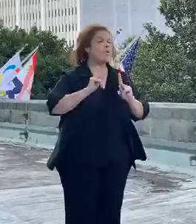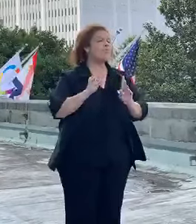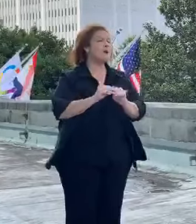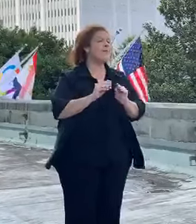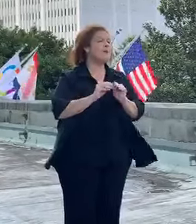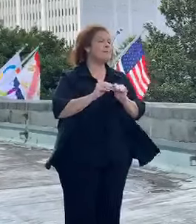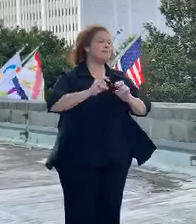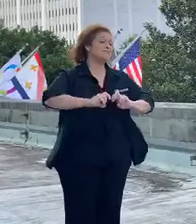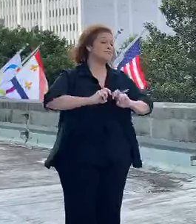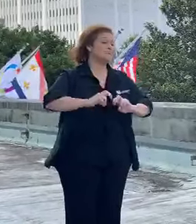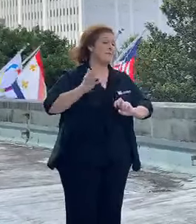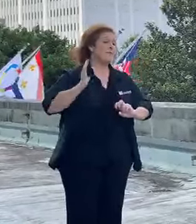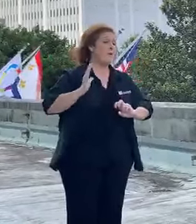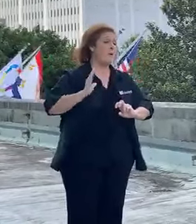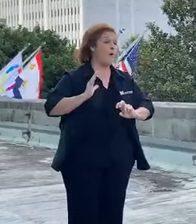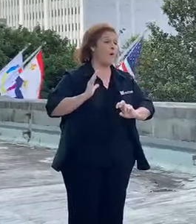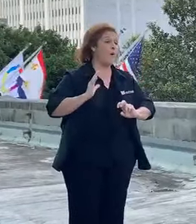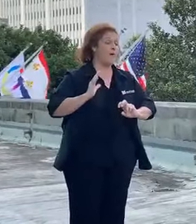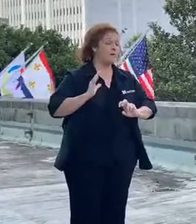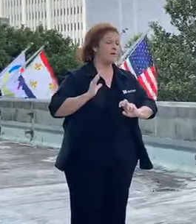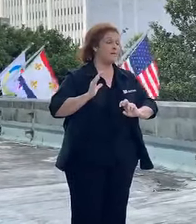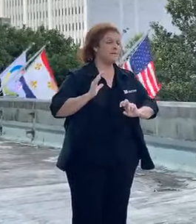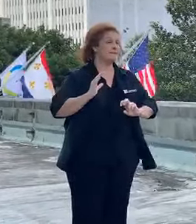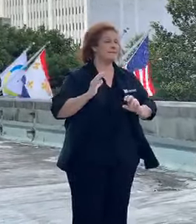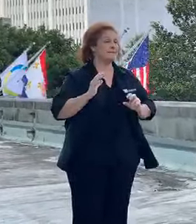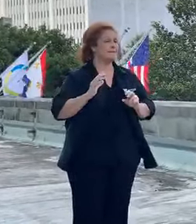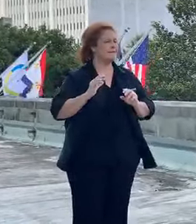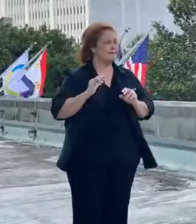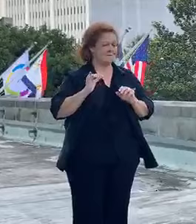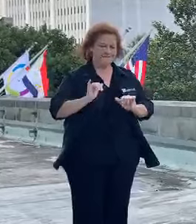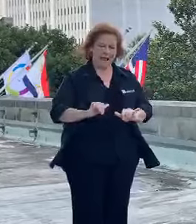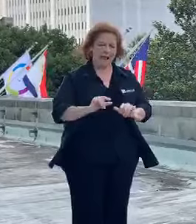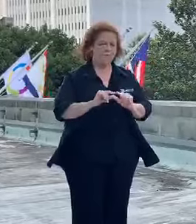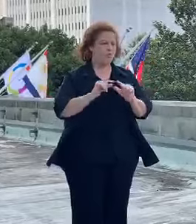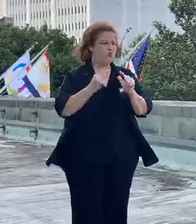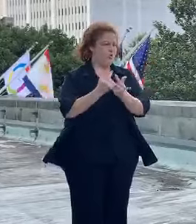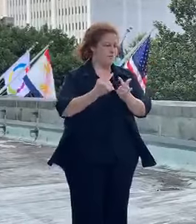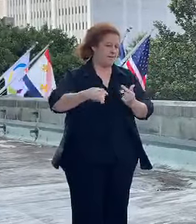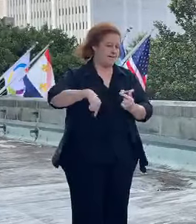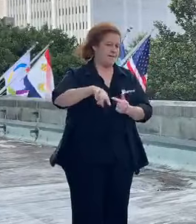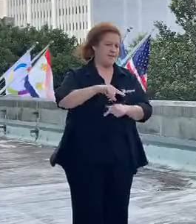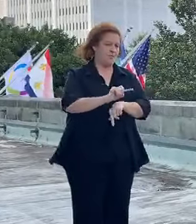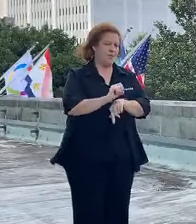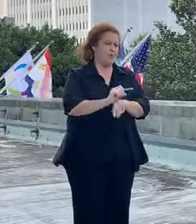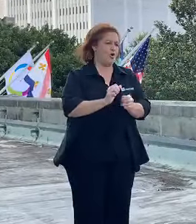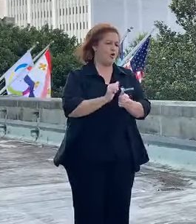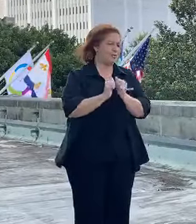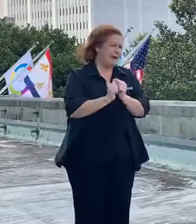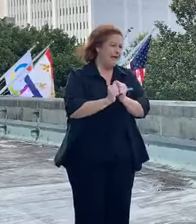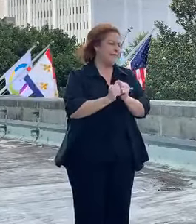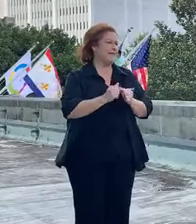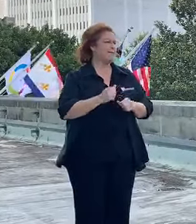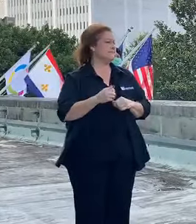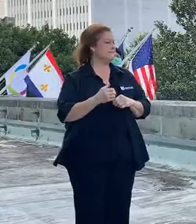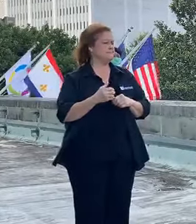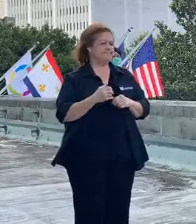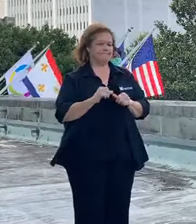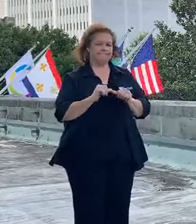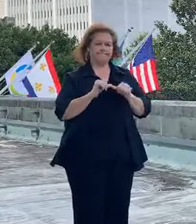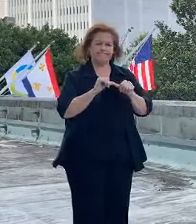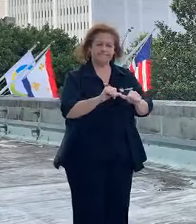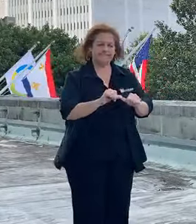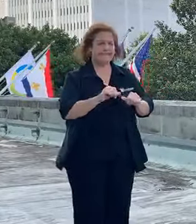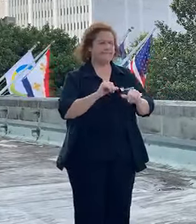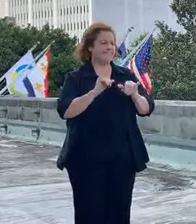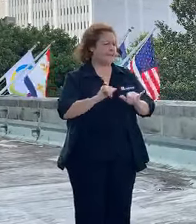in the past, and although we can't right now, they're the same faces and the same people, and they have the same brain, and they have the